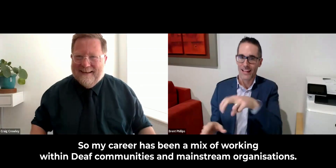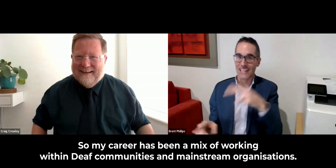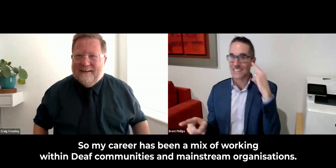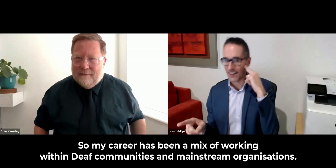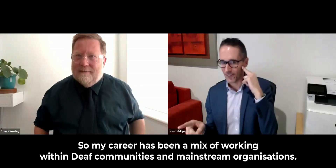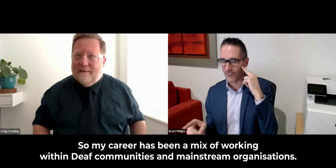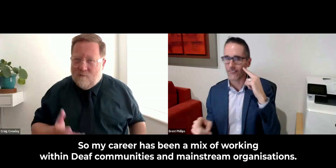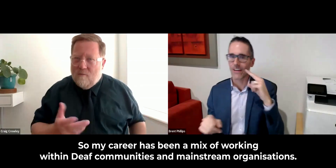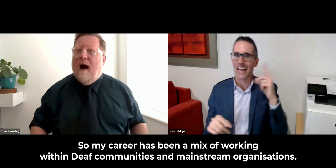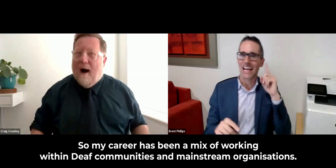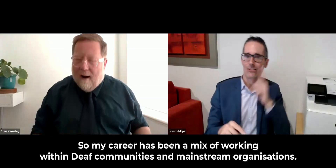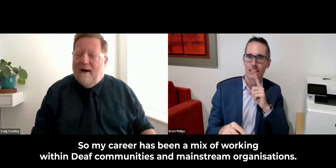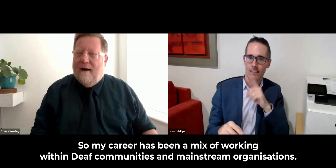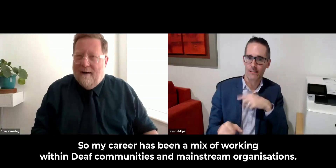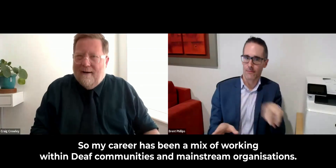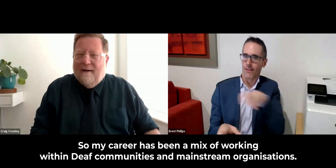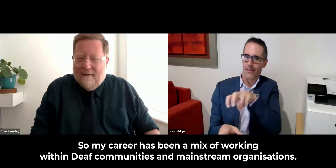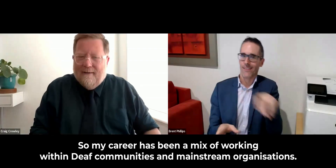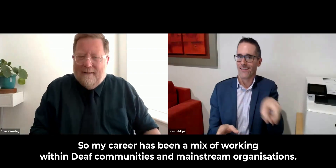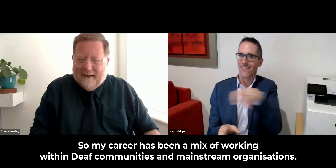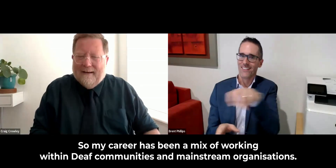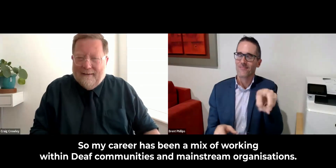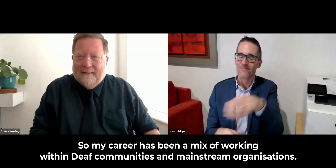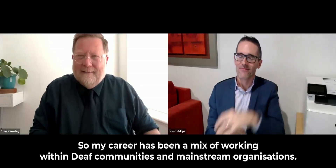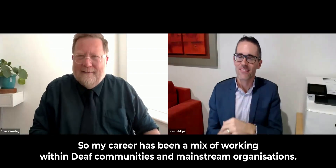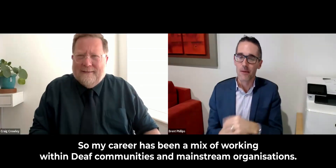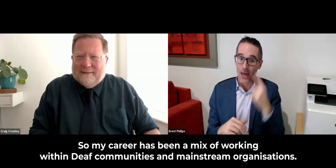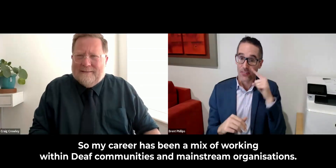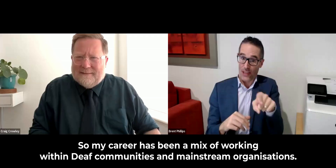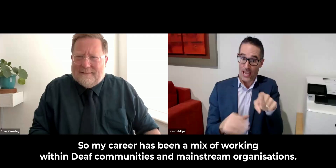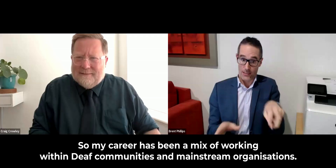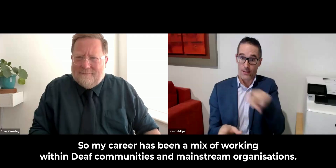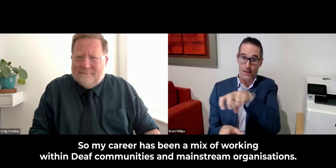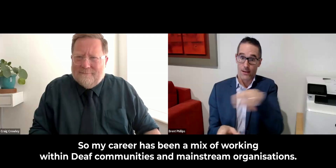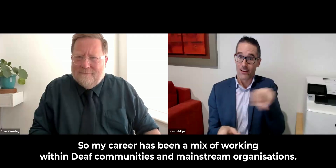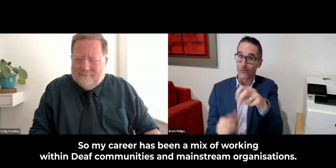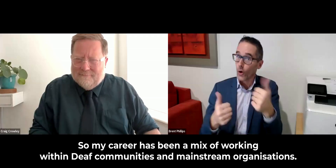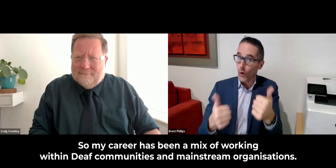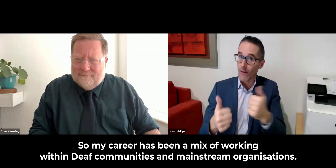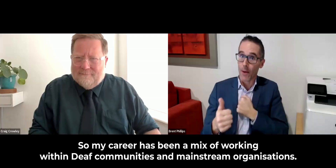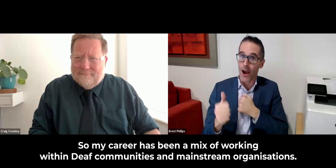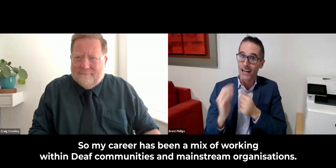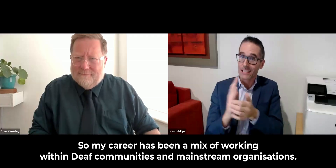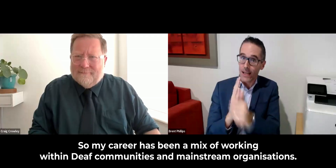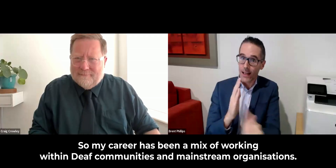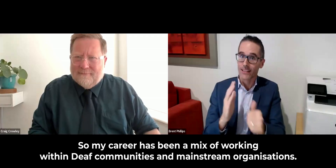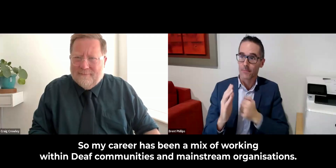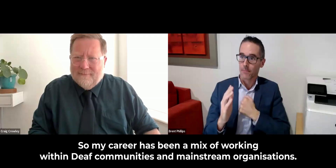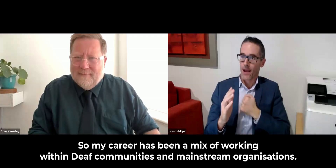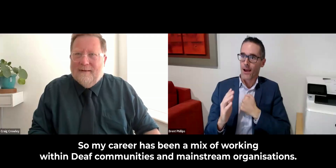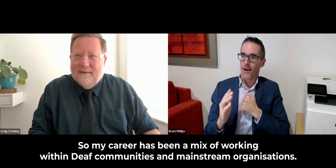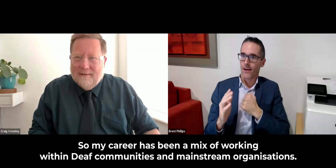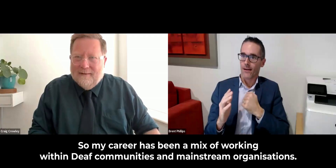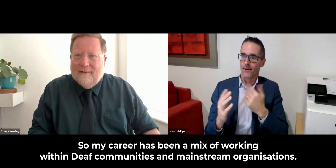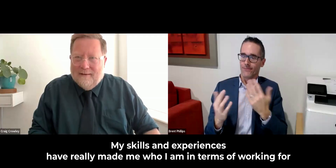So my career has been a mix of working within deaf communities and mainstream organisations.